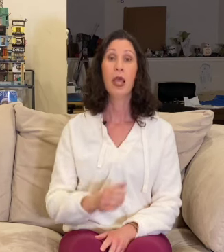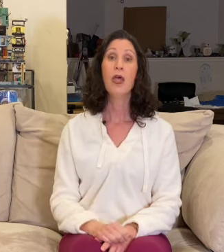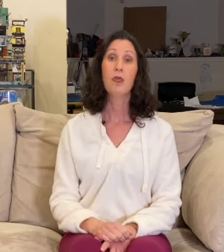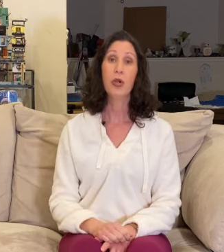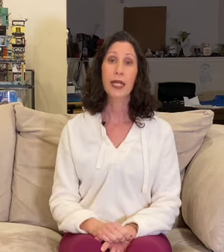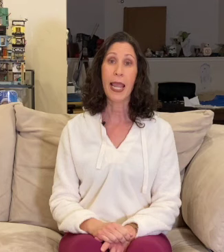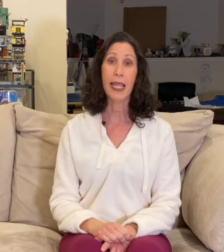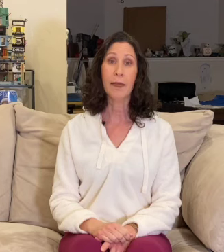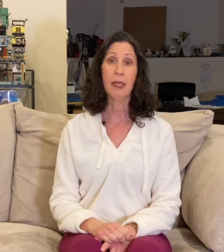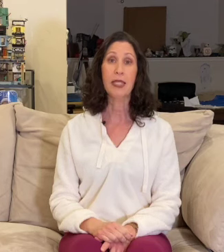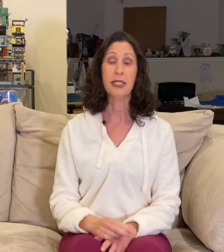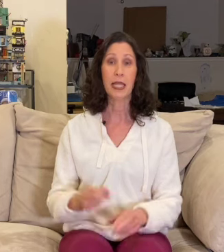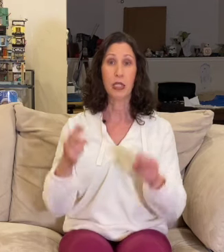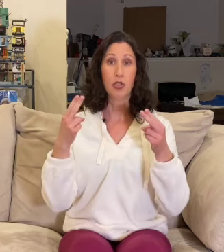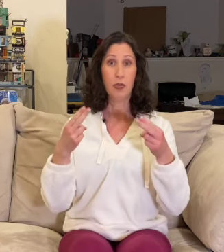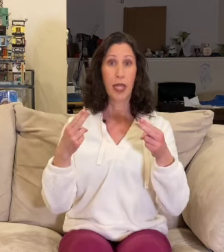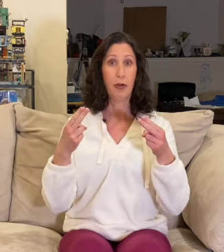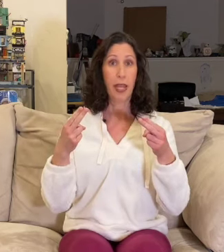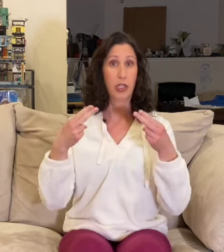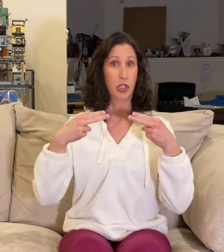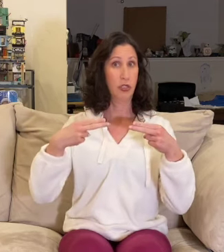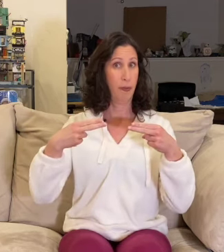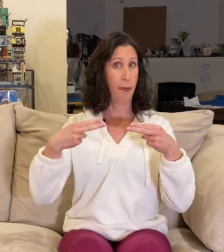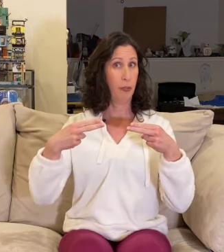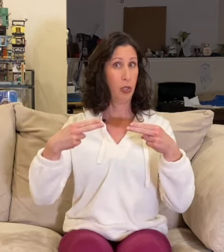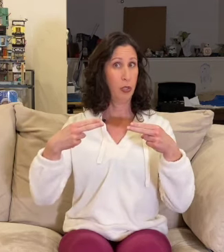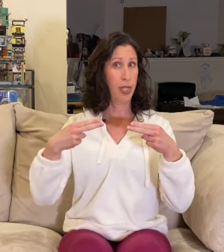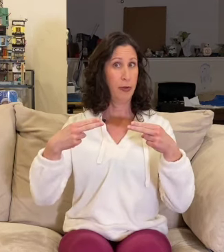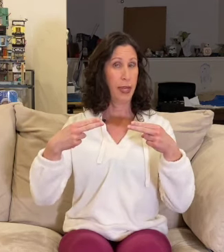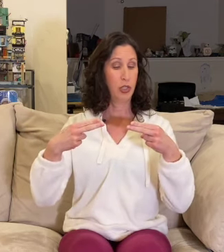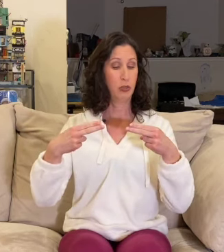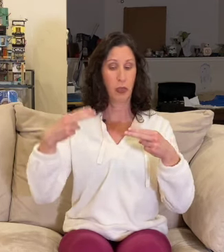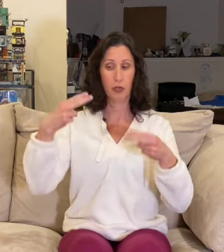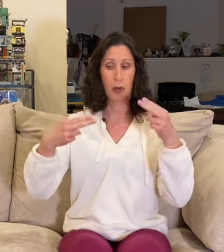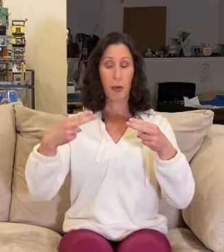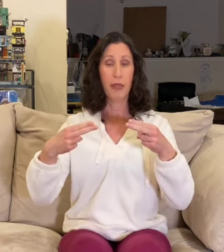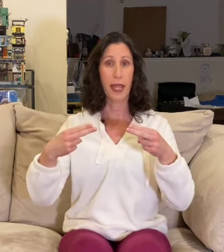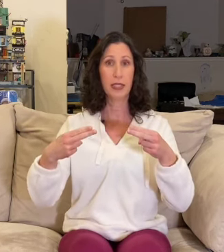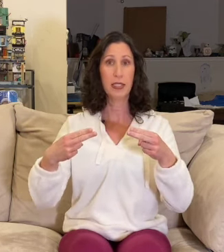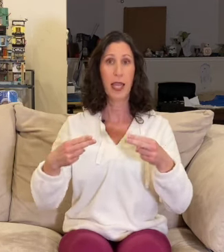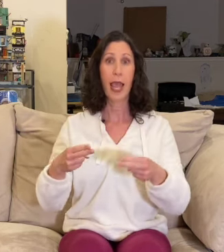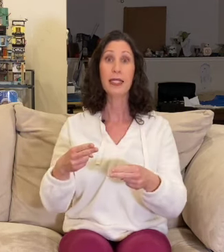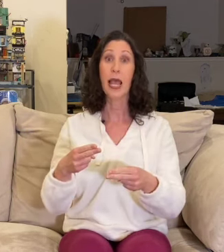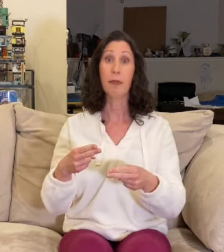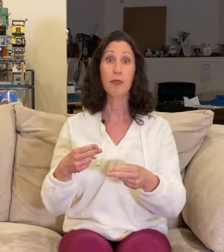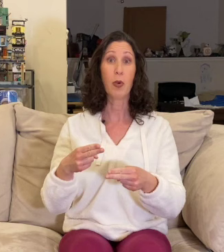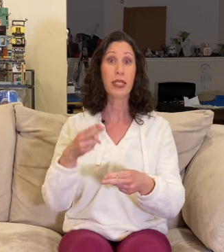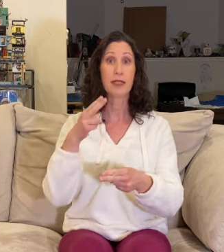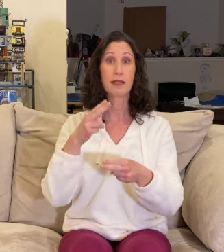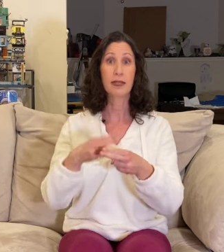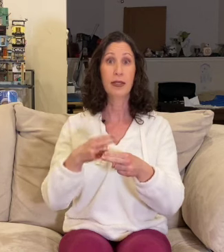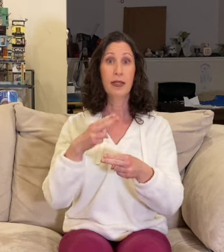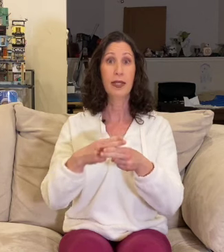The word name is taking two letter H's, remember we learned the letter H, we're going to do it on both hands, and tap them twice.